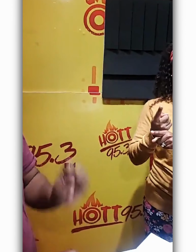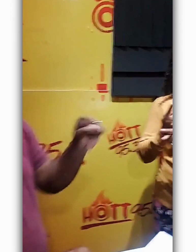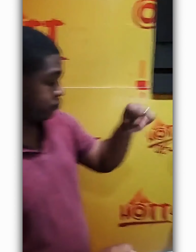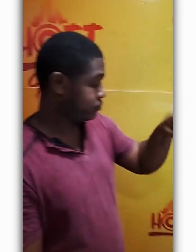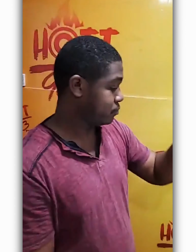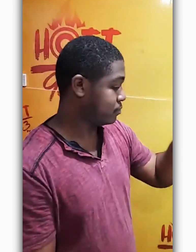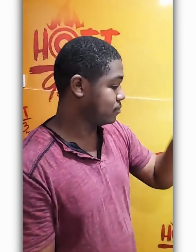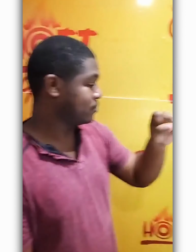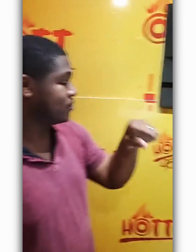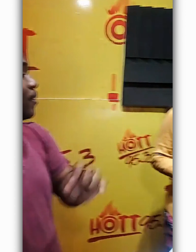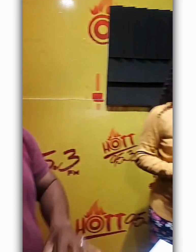Yes, that's correct.